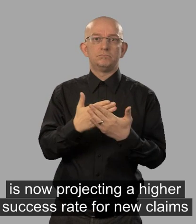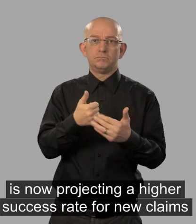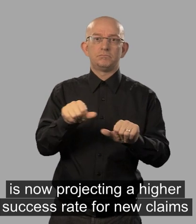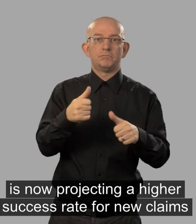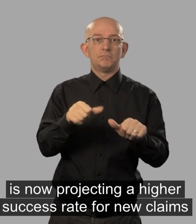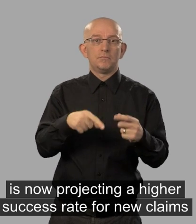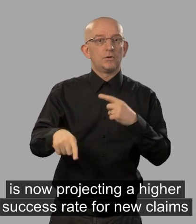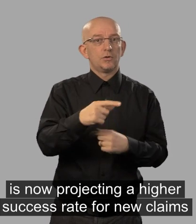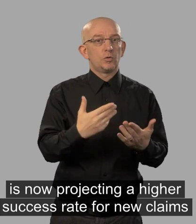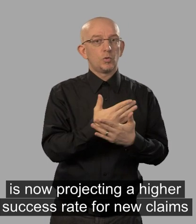forecast.